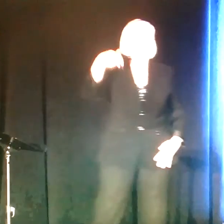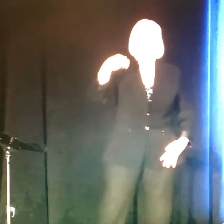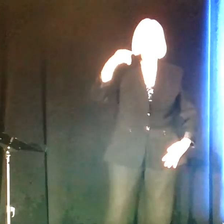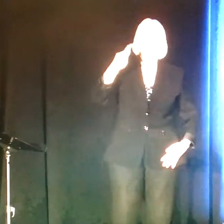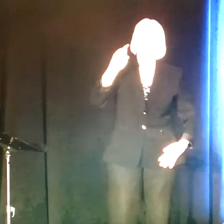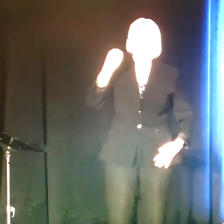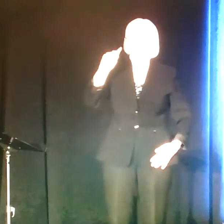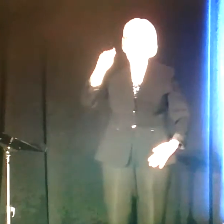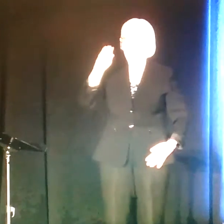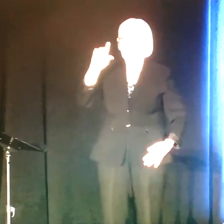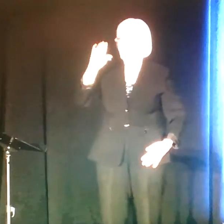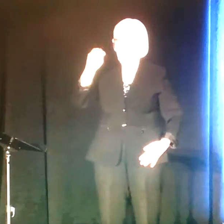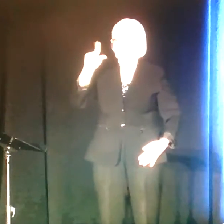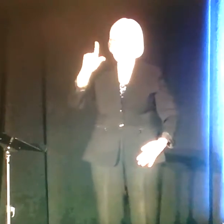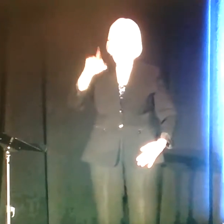That's the topic today.